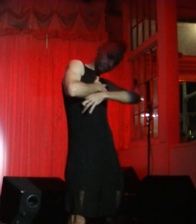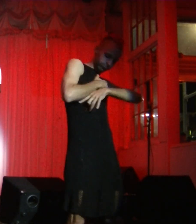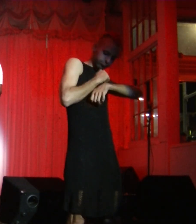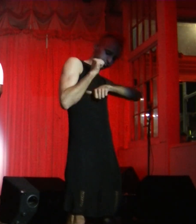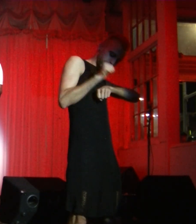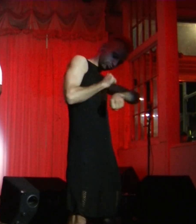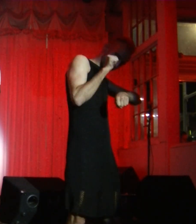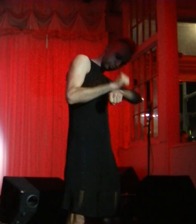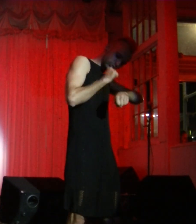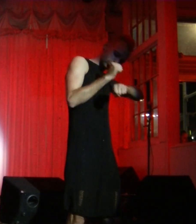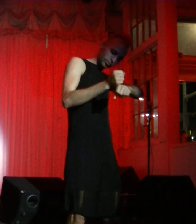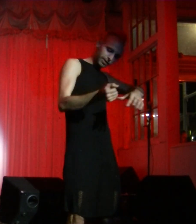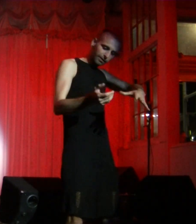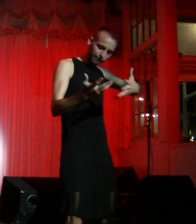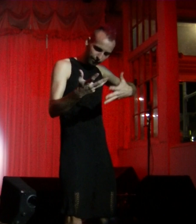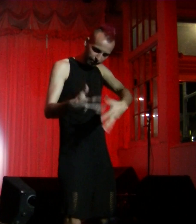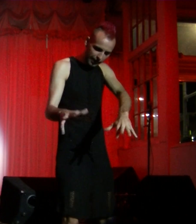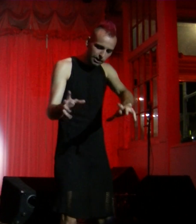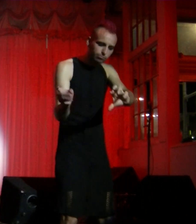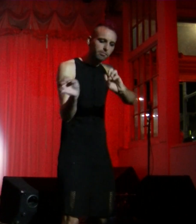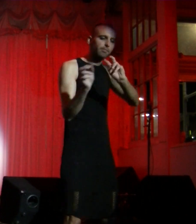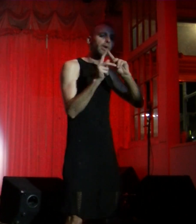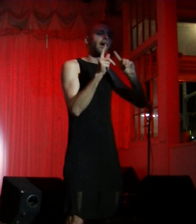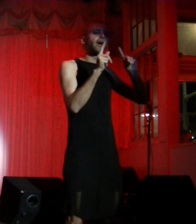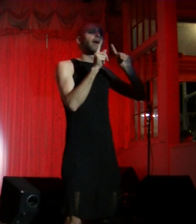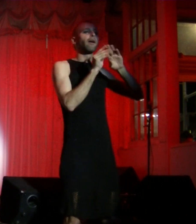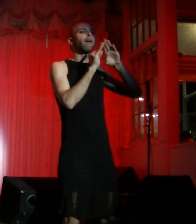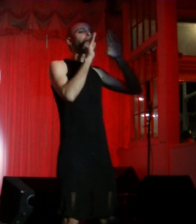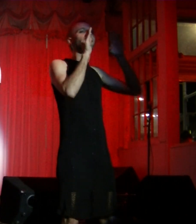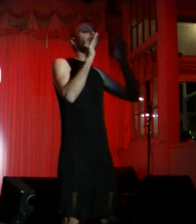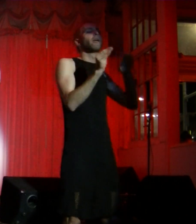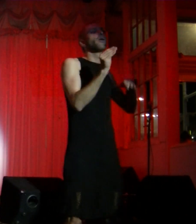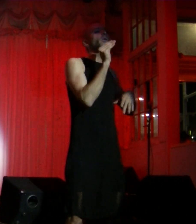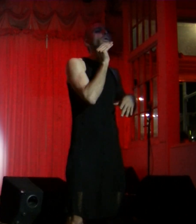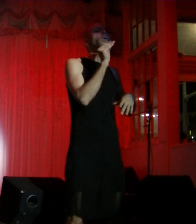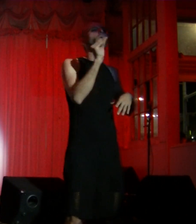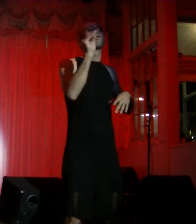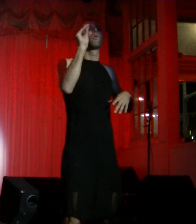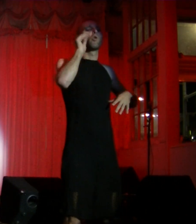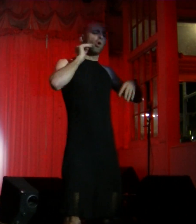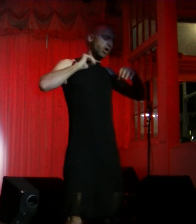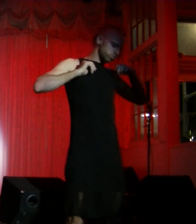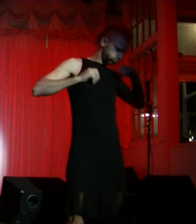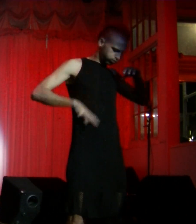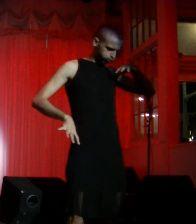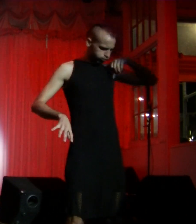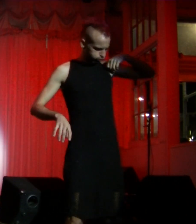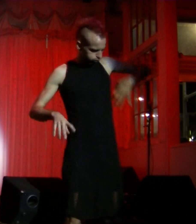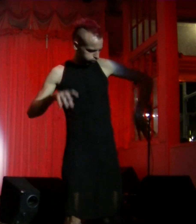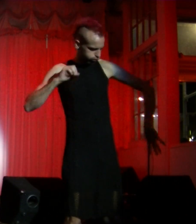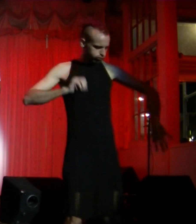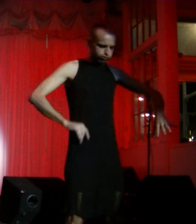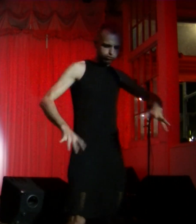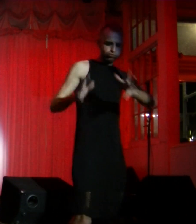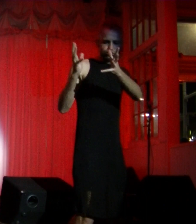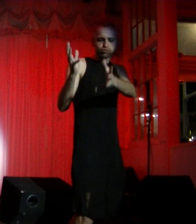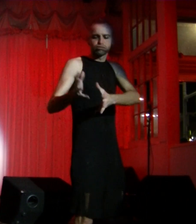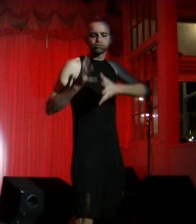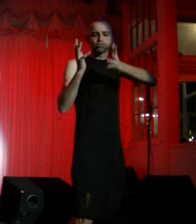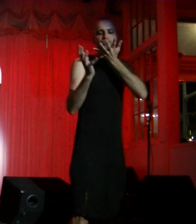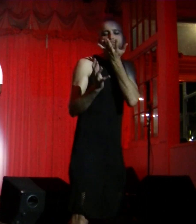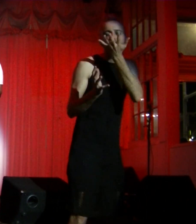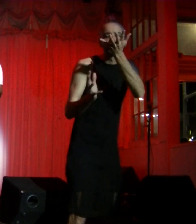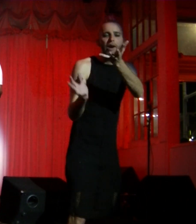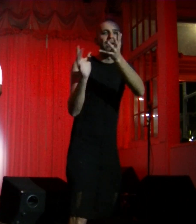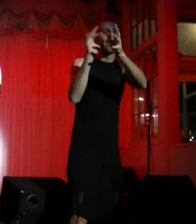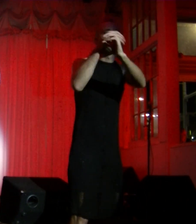their homes. Let's keep them unaware of the sweat we leave in this grass while the fireflies